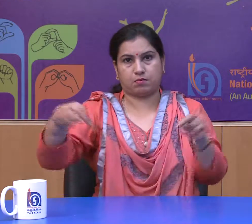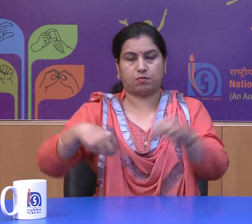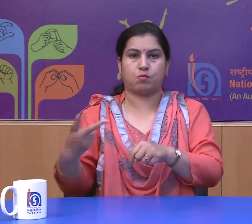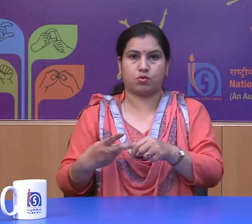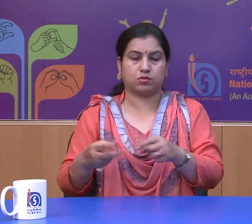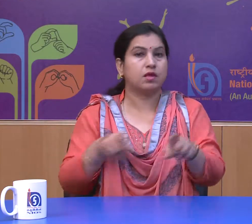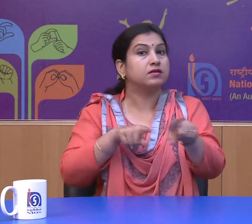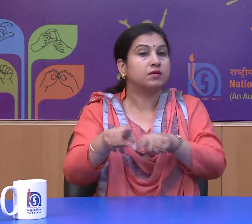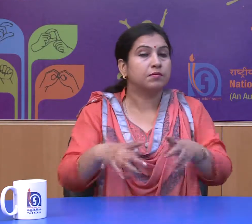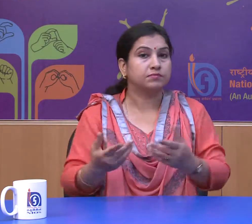as education,